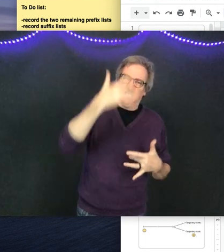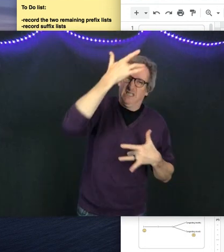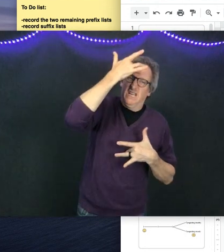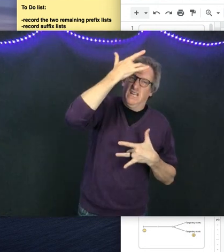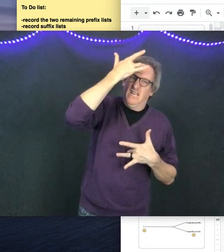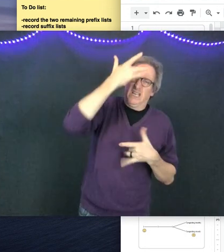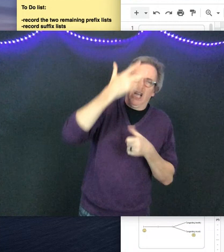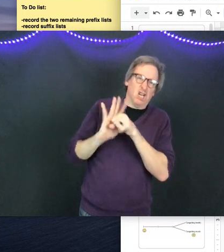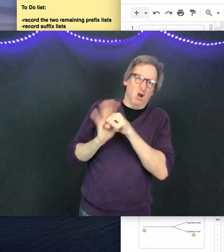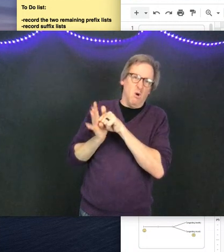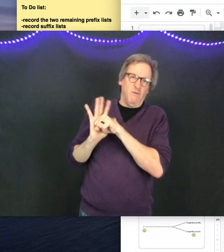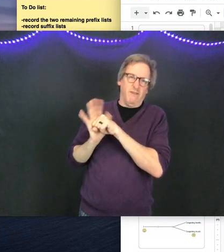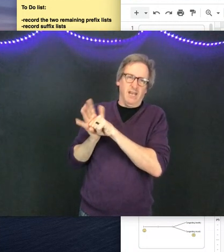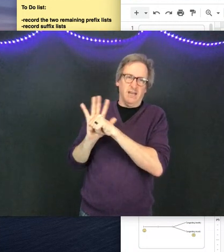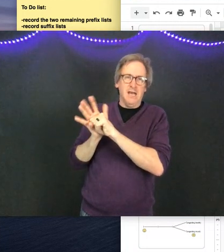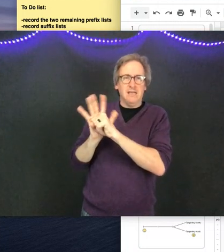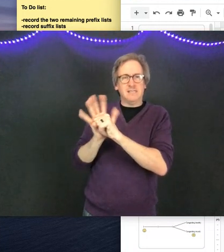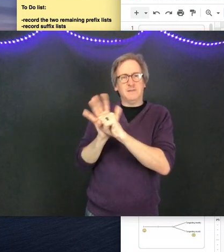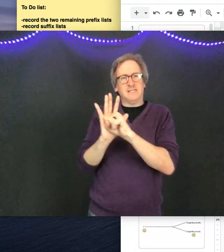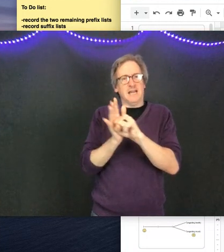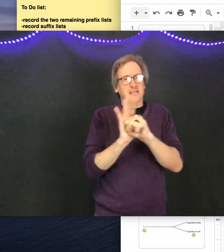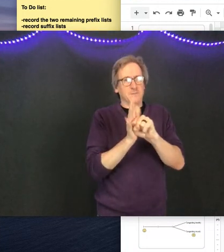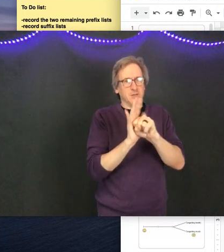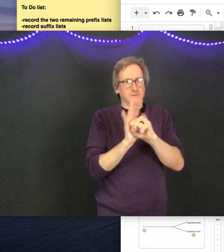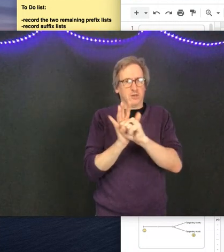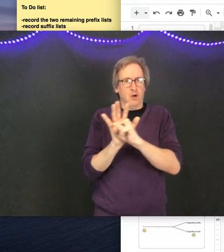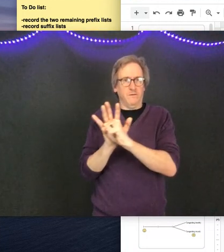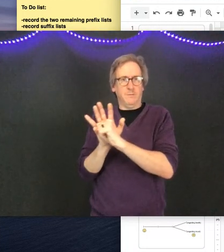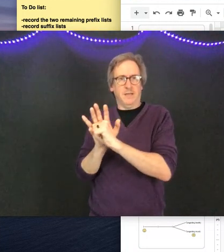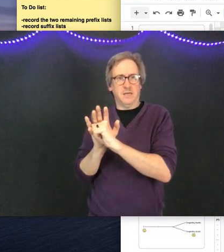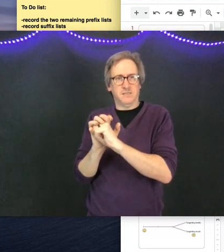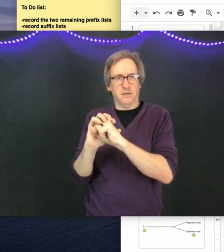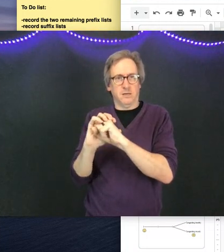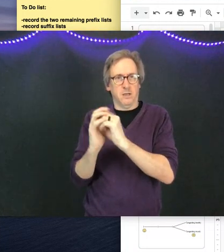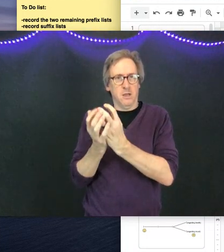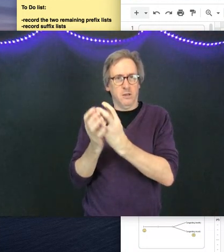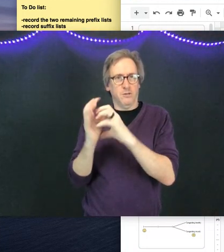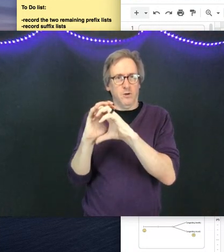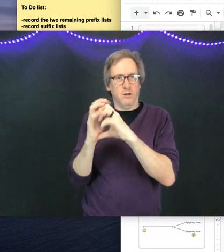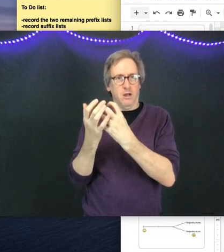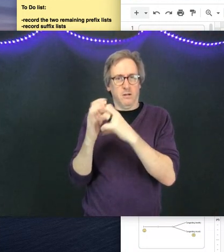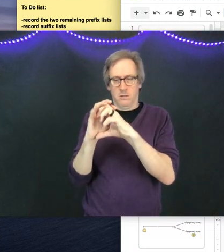I'm sick. COVID. This is the sign that's been used for COVID because the